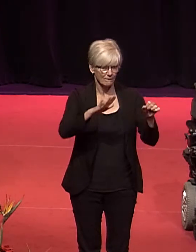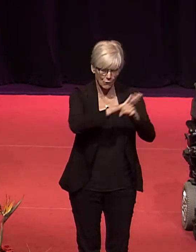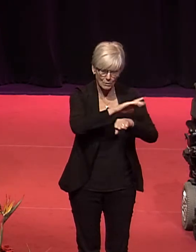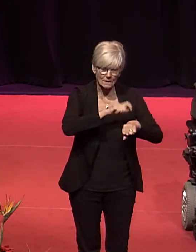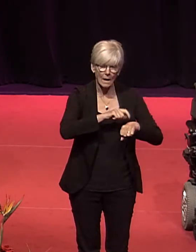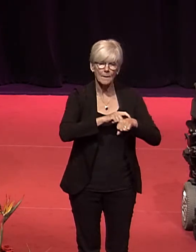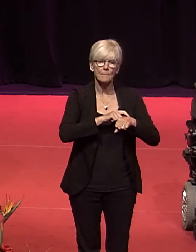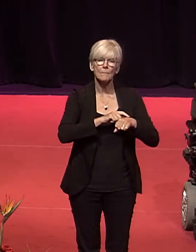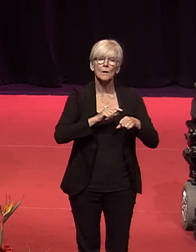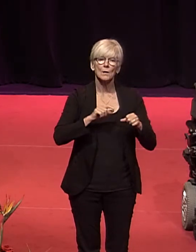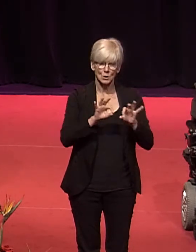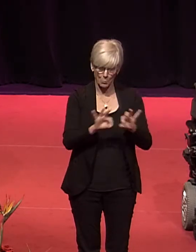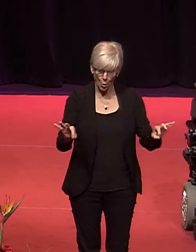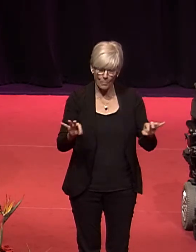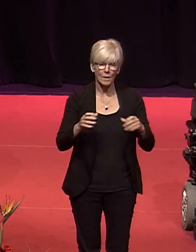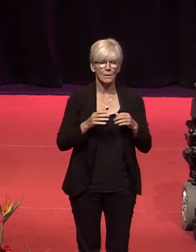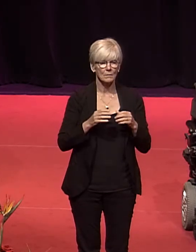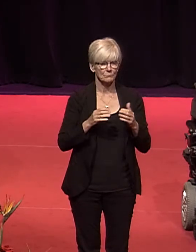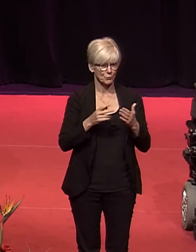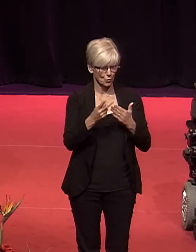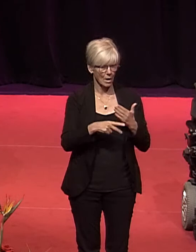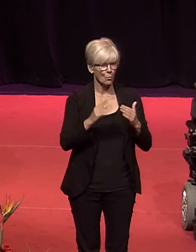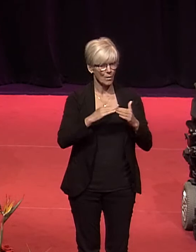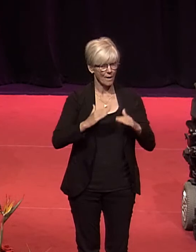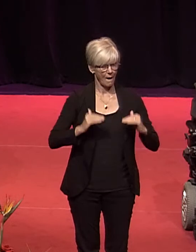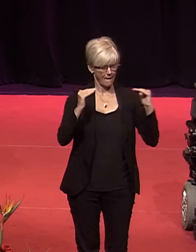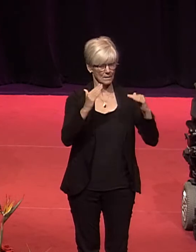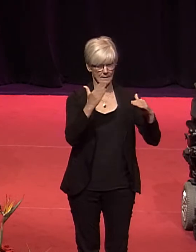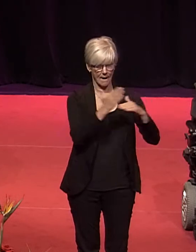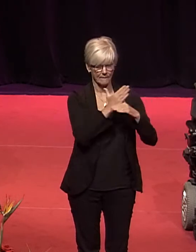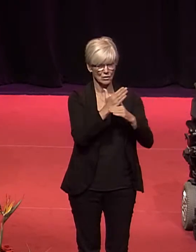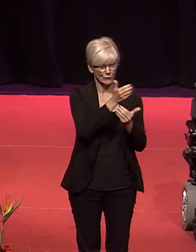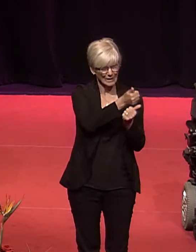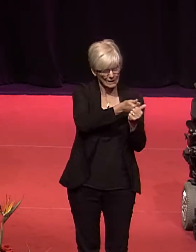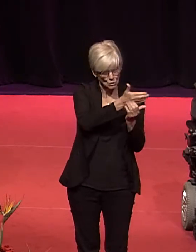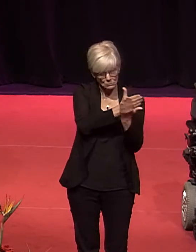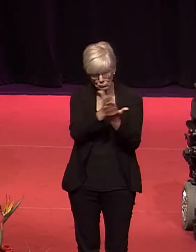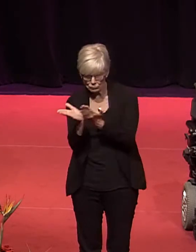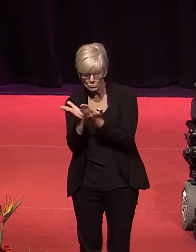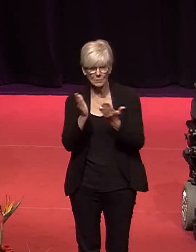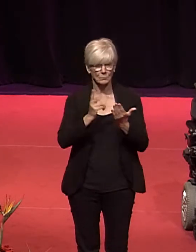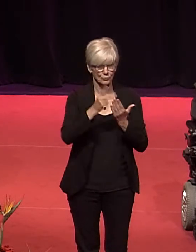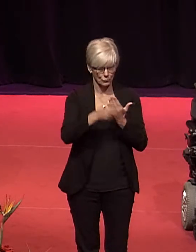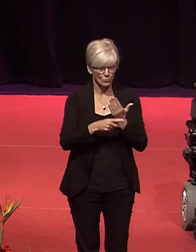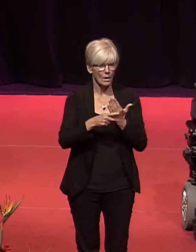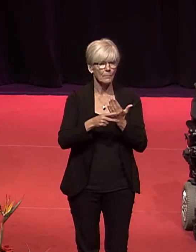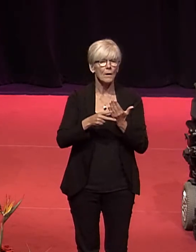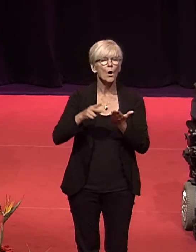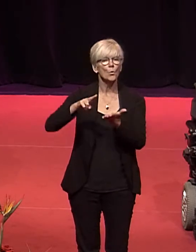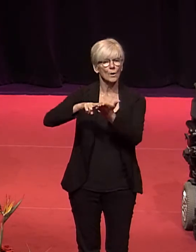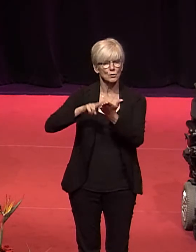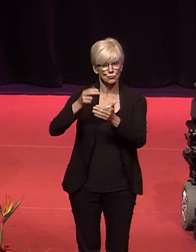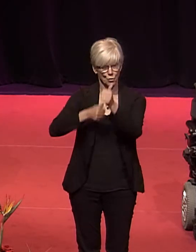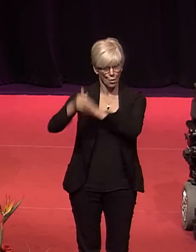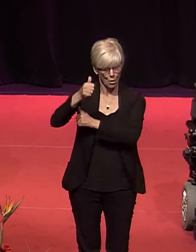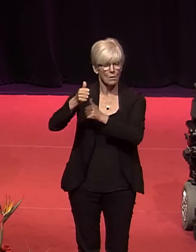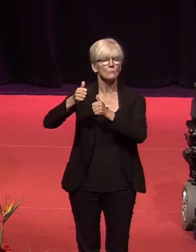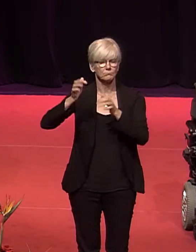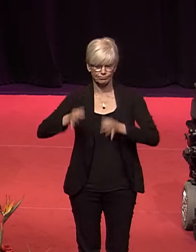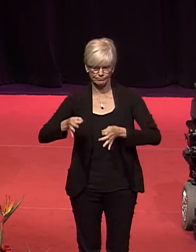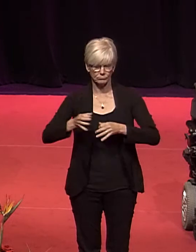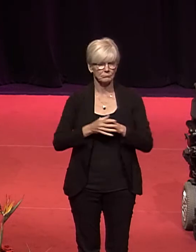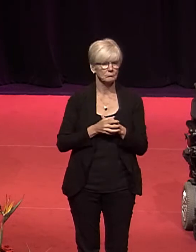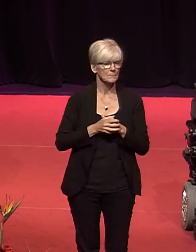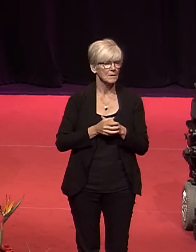program with the highest grade point average of each faculty as determined by the registrar. The criteria for